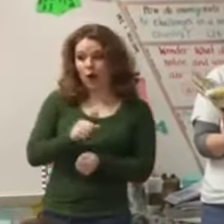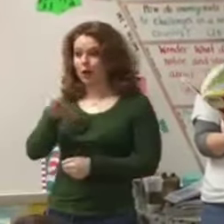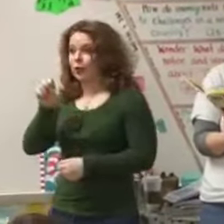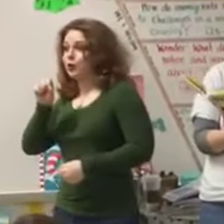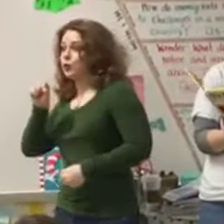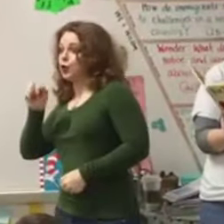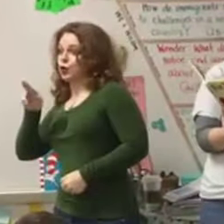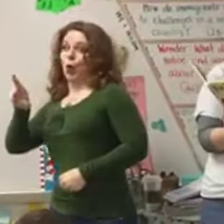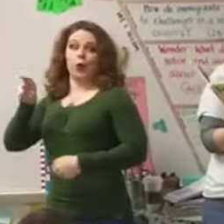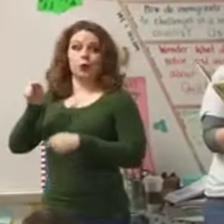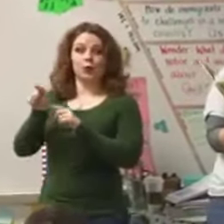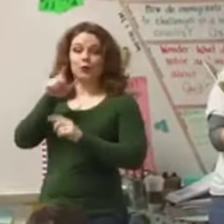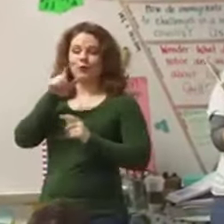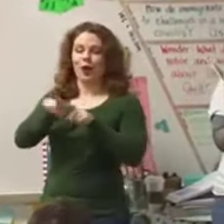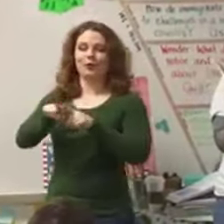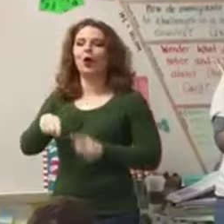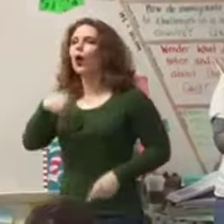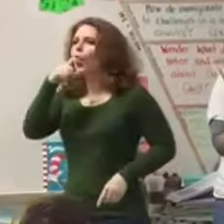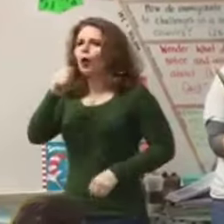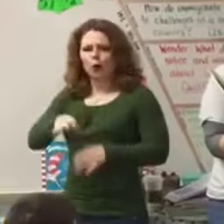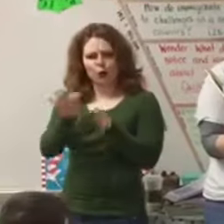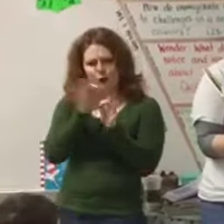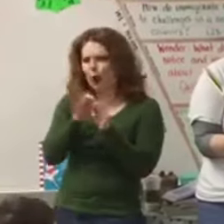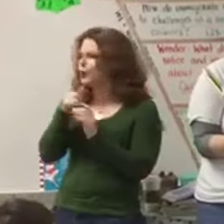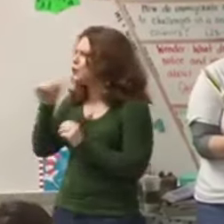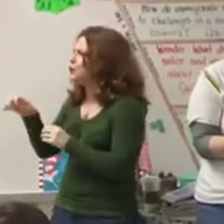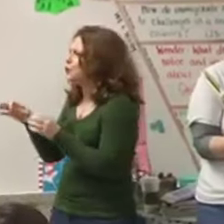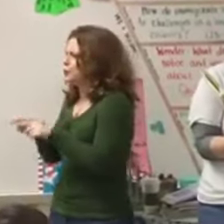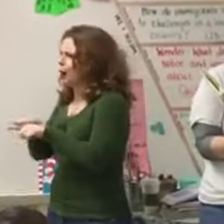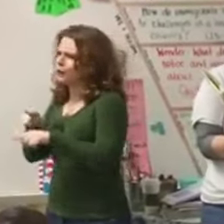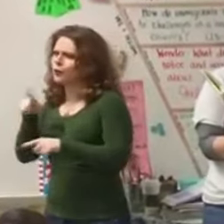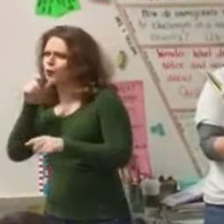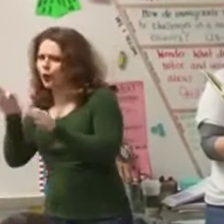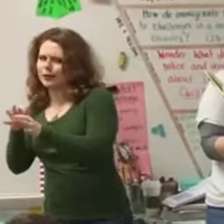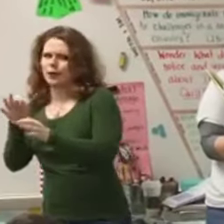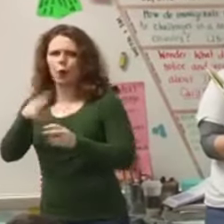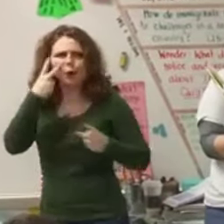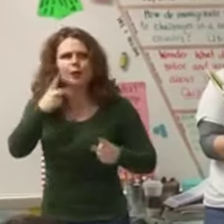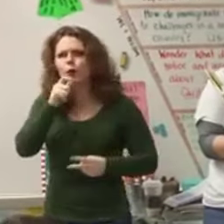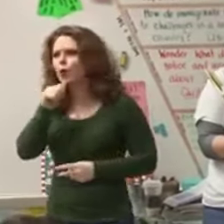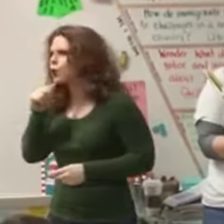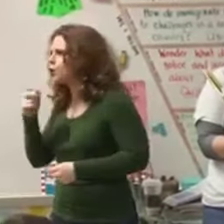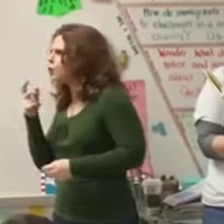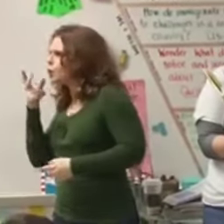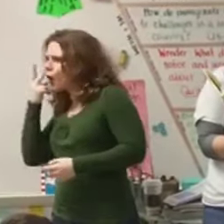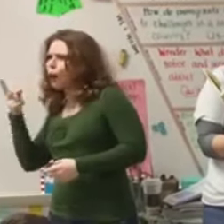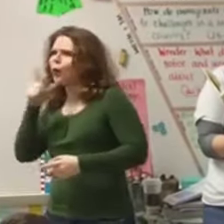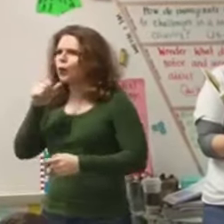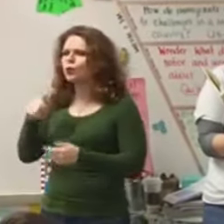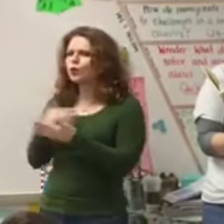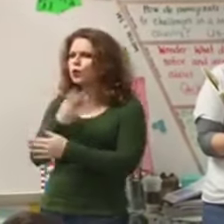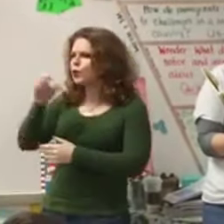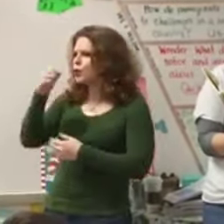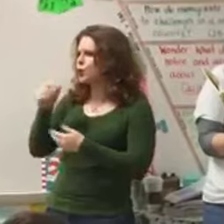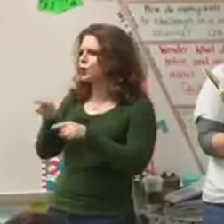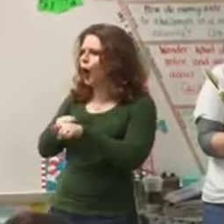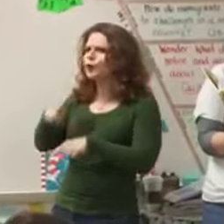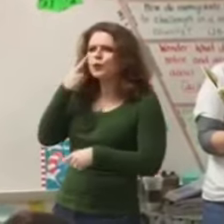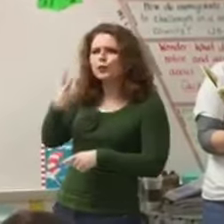socks. Who sews who socks? Seuss sews who socks. Who sees who sew who's new socks, sir? You